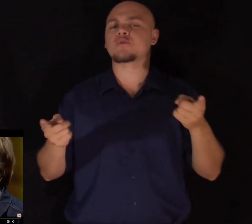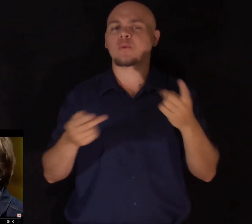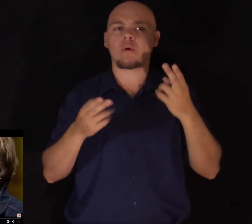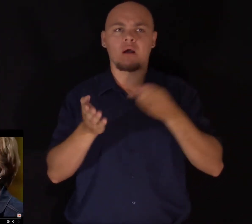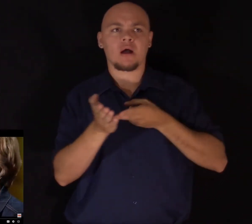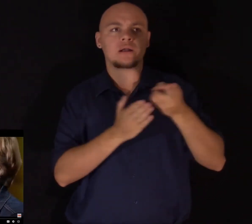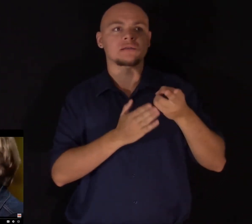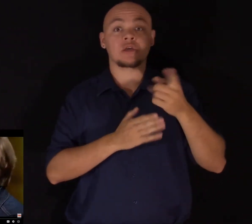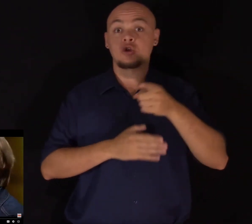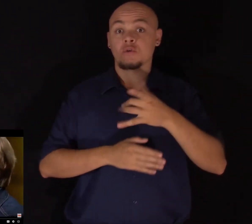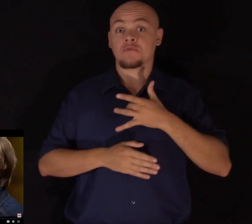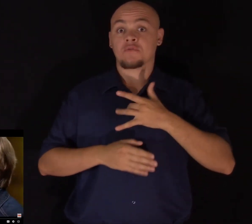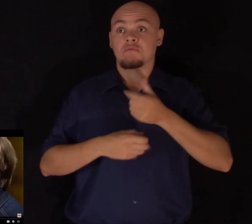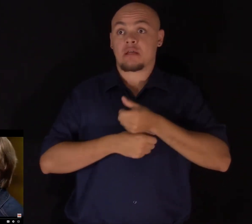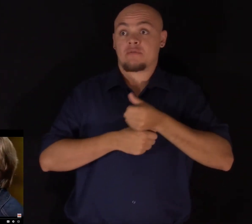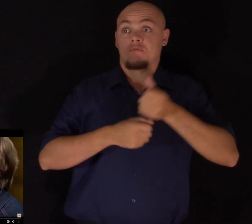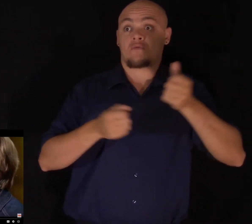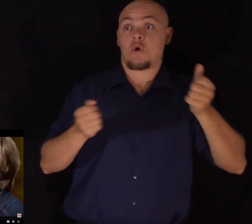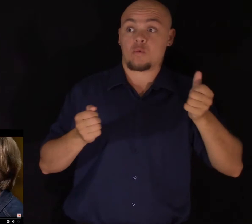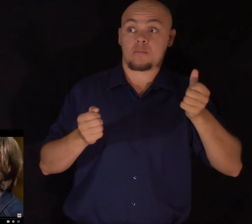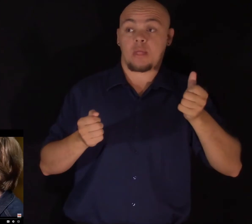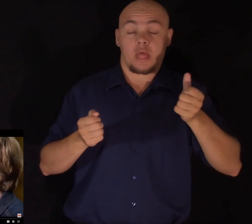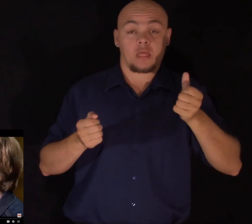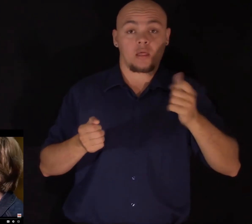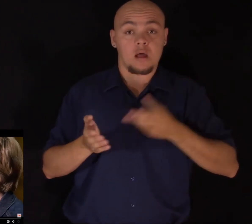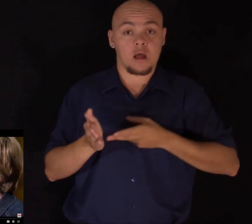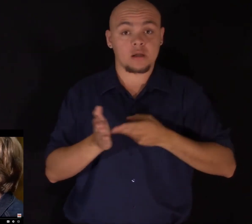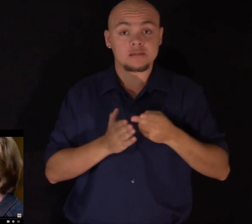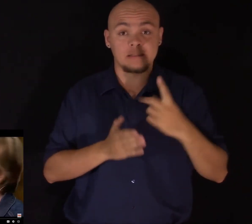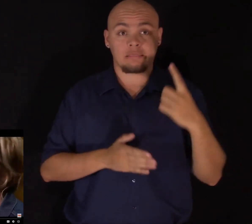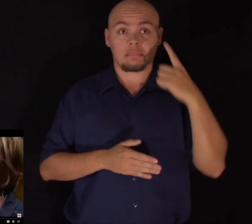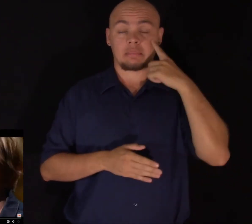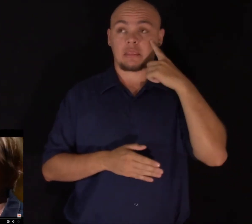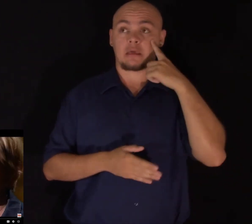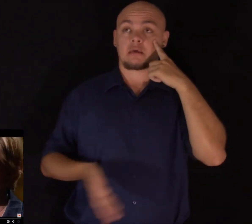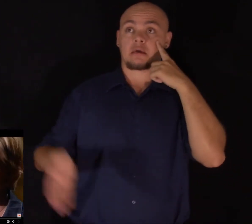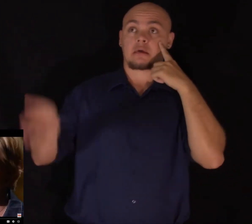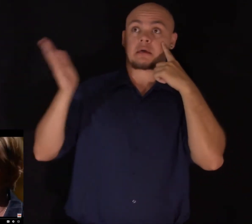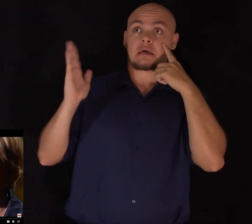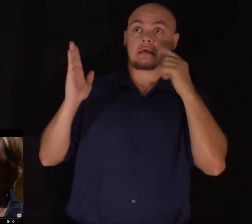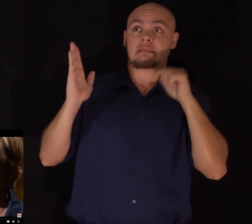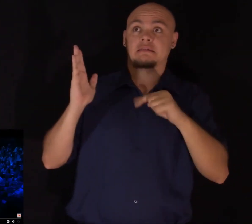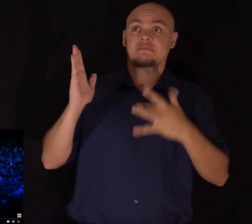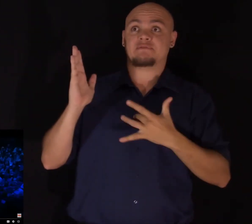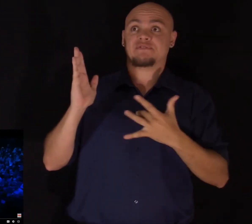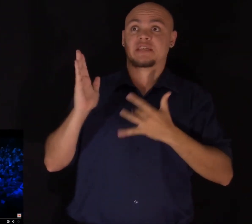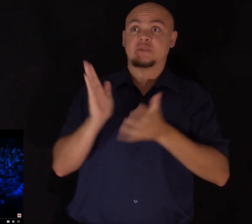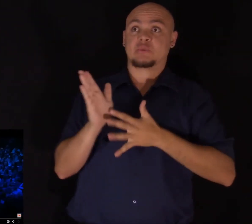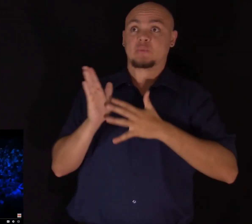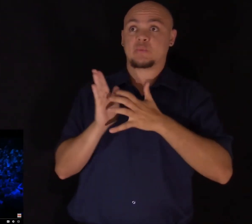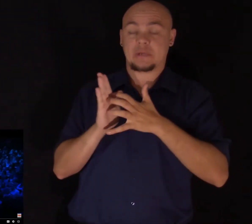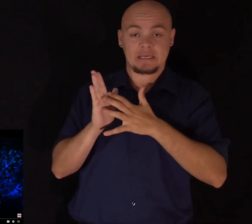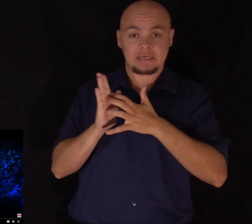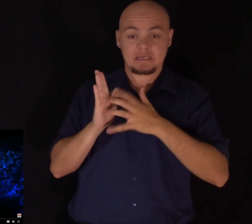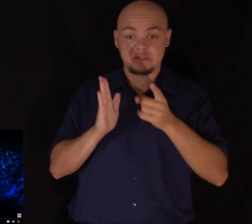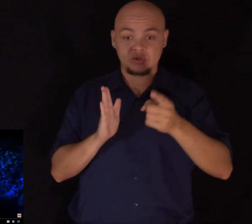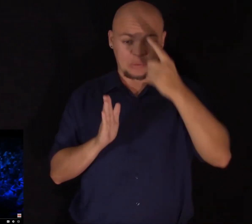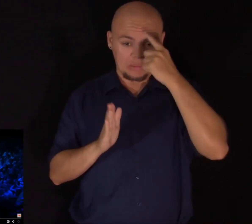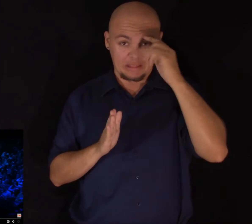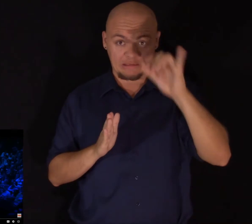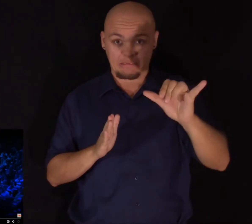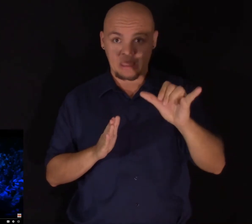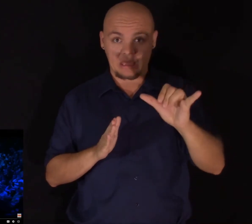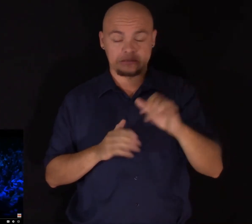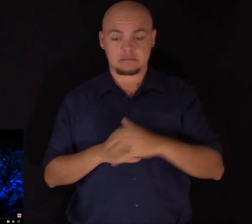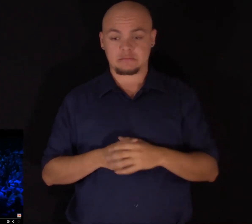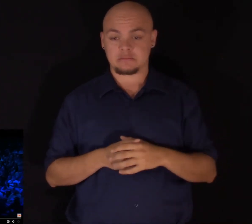doing something vulnerable or saying something vulnerable, think, "God, vulnerability is weakness. This is weakness"? How many of you think of vulnerability and weakness